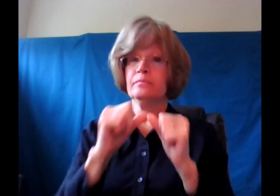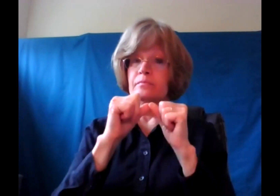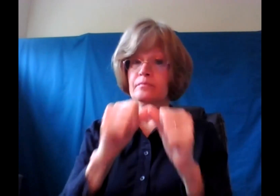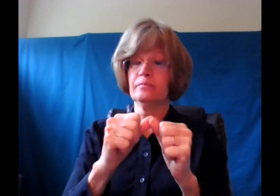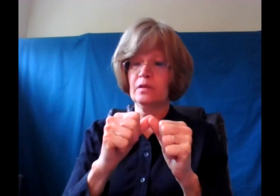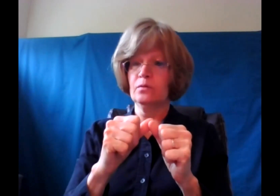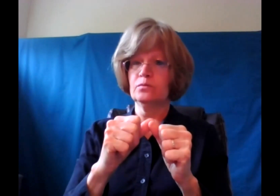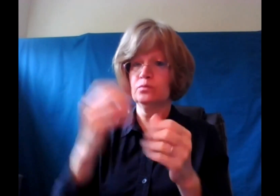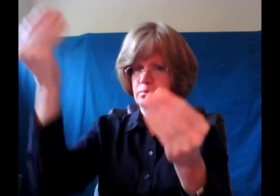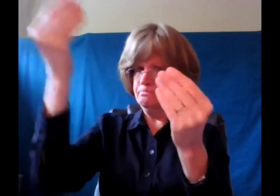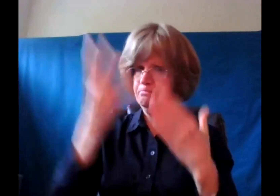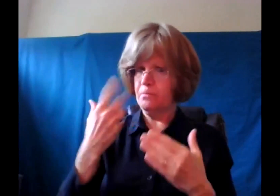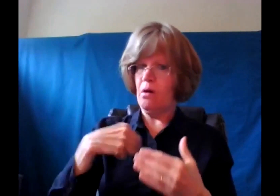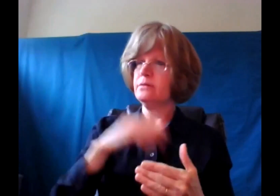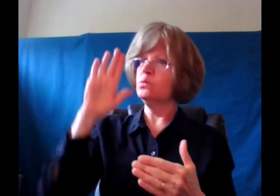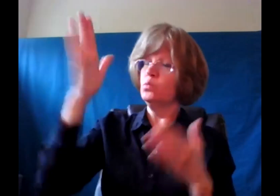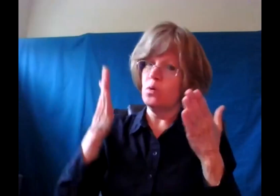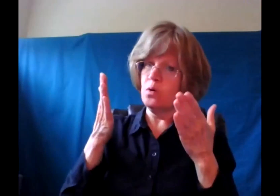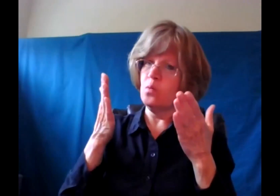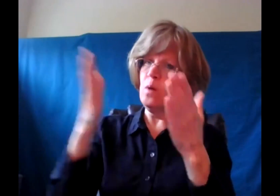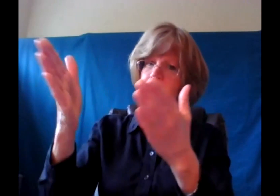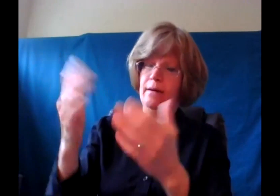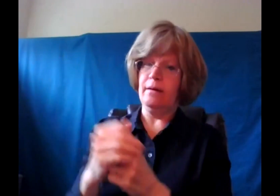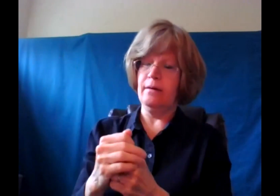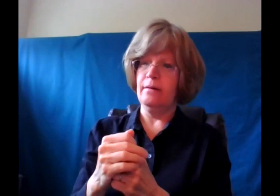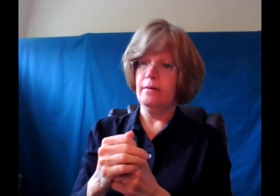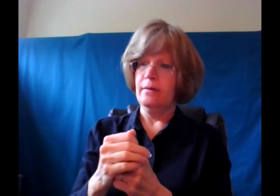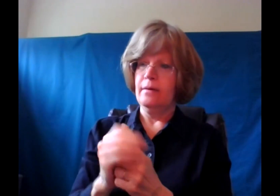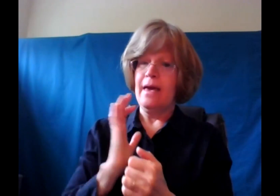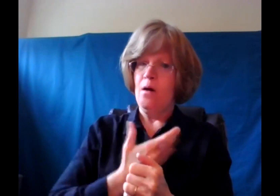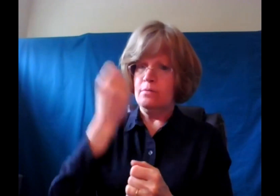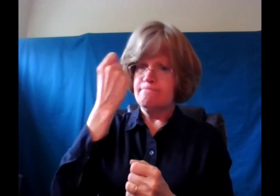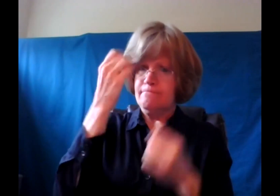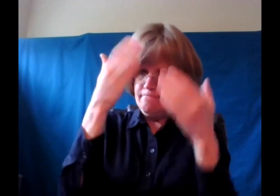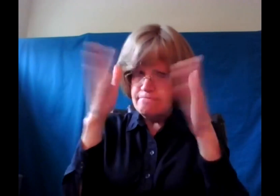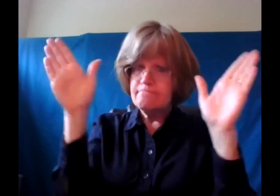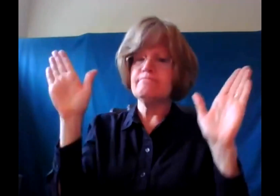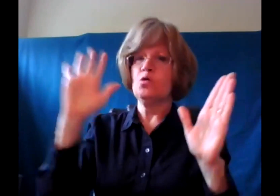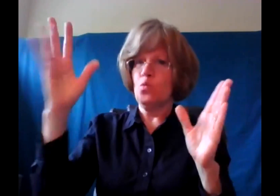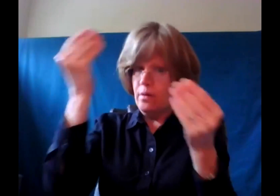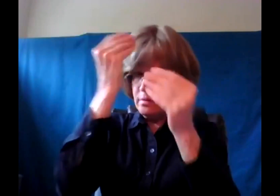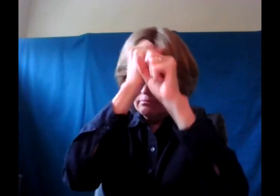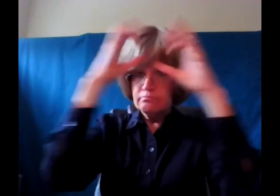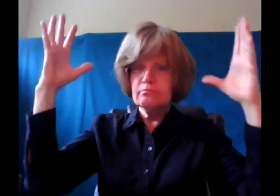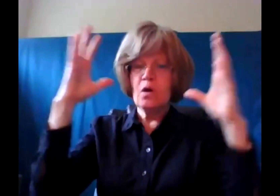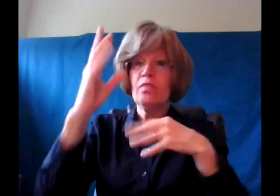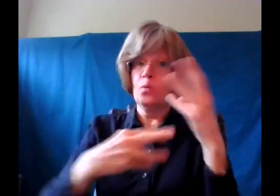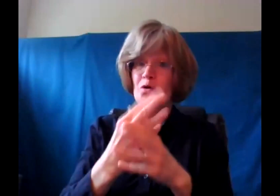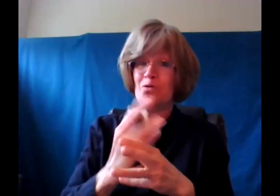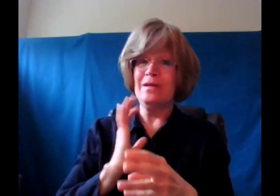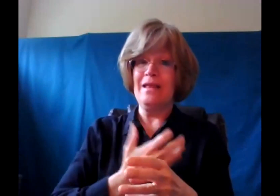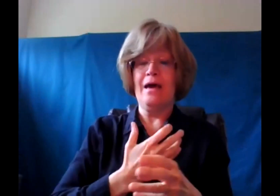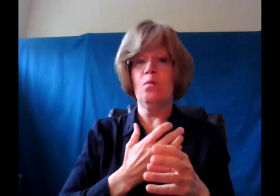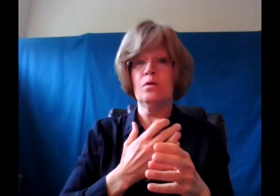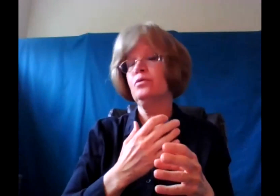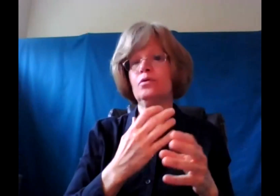Continue to enlighten us to your ways of thinking. Expand our understanding of your vision for the world and our individual